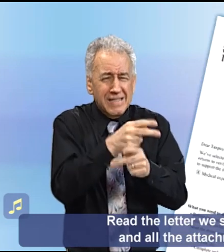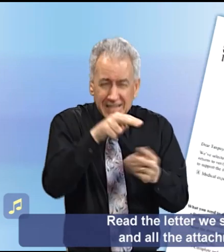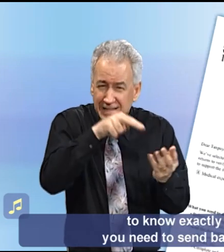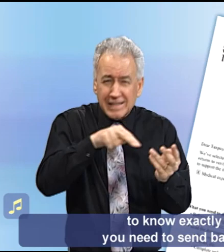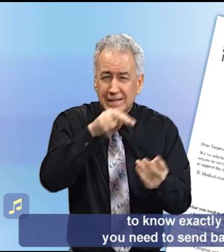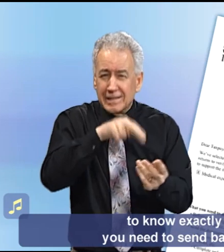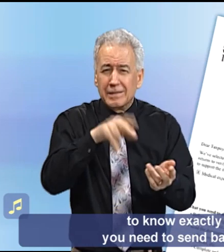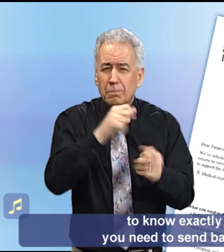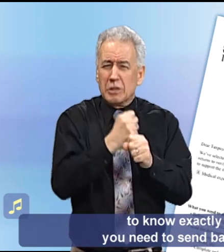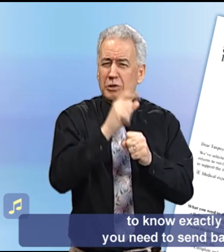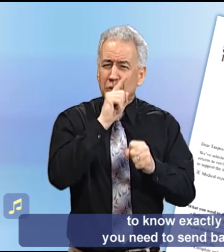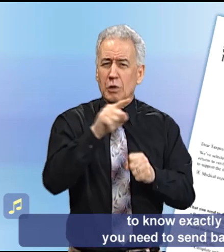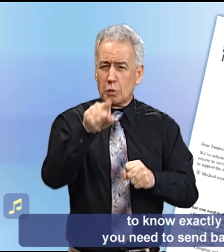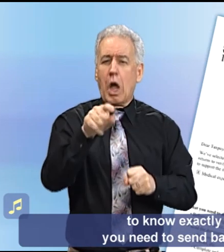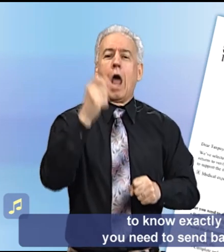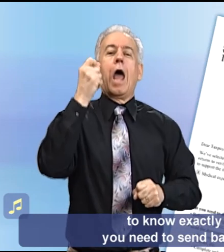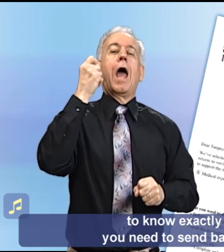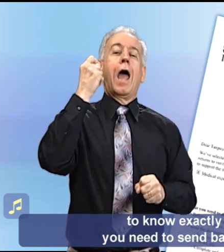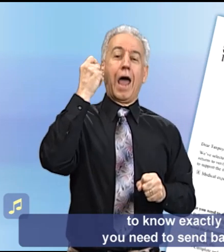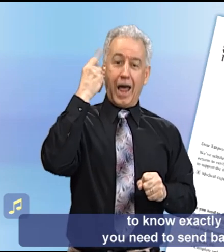to know exactly what you need to send back to us